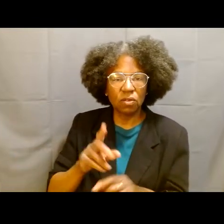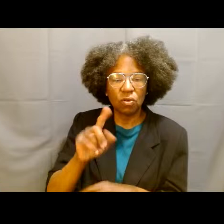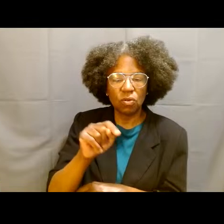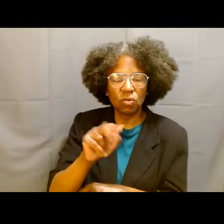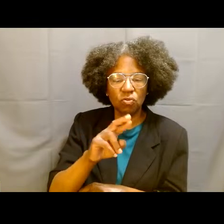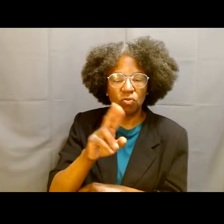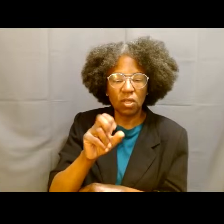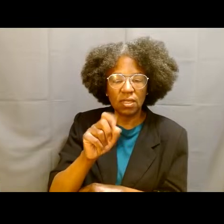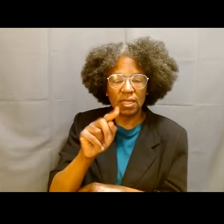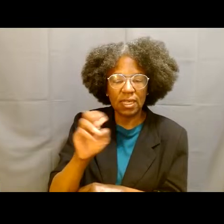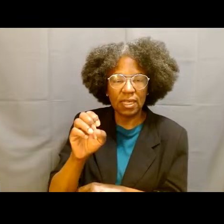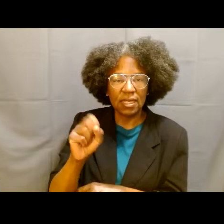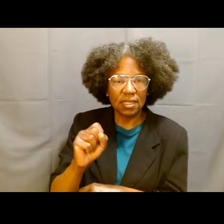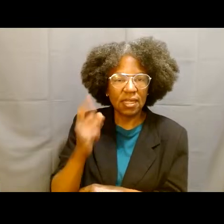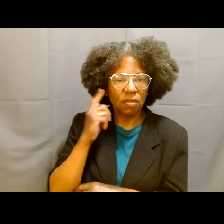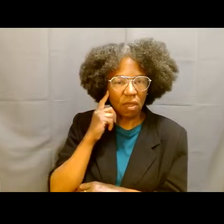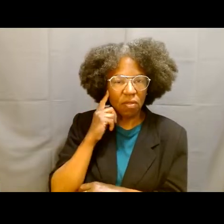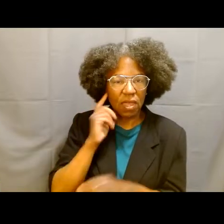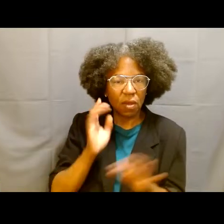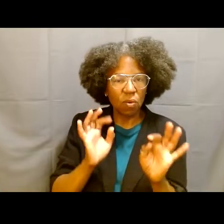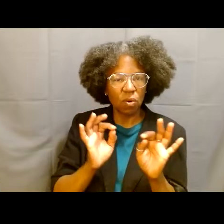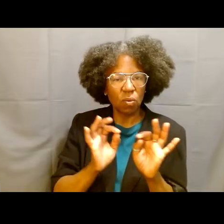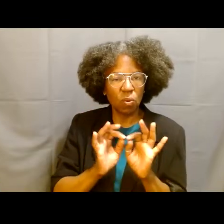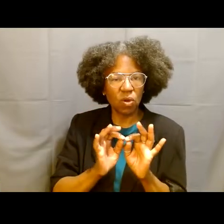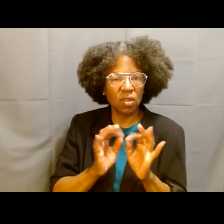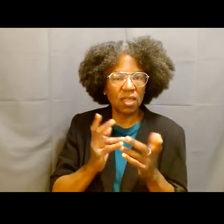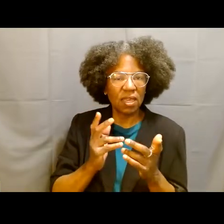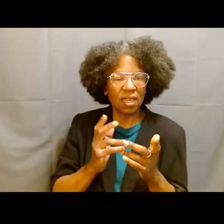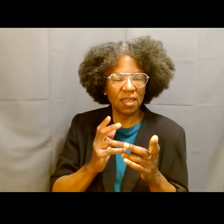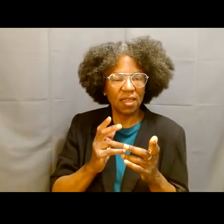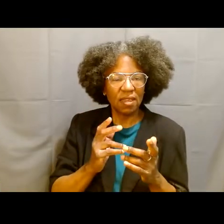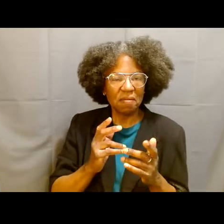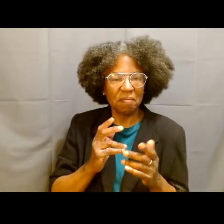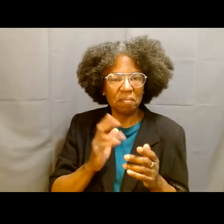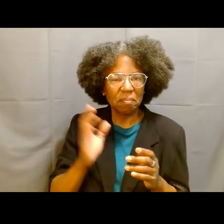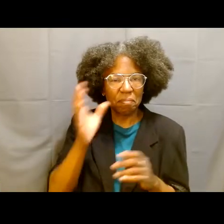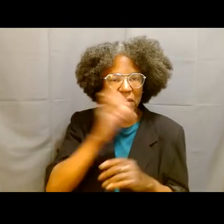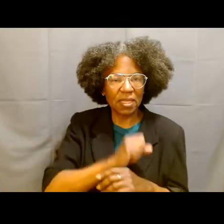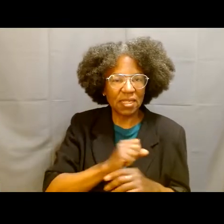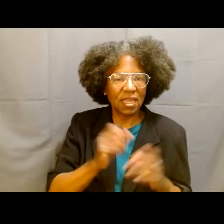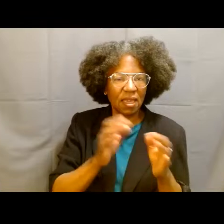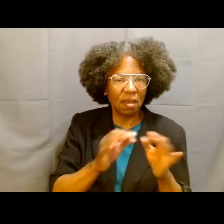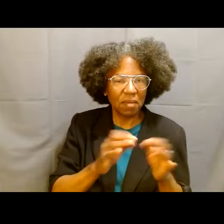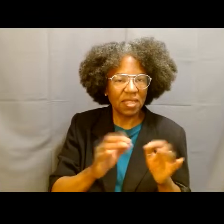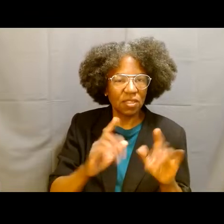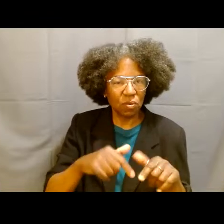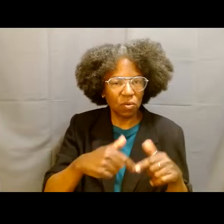were worthy of passing on comments and getting another chance. Trustee Land.